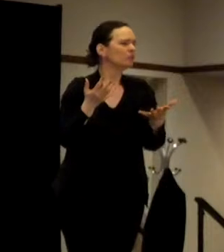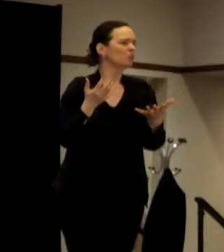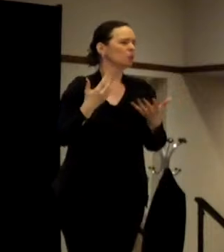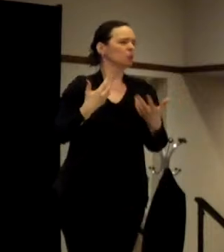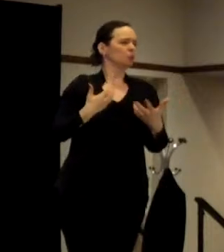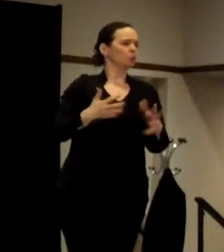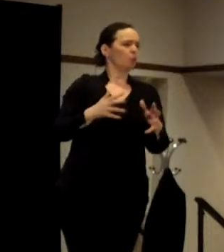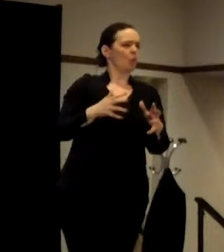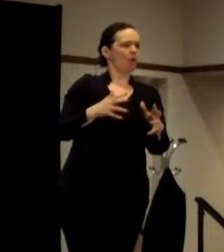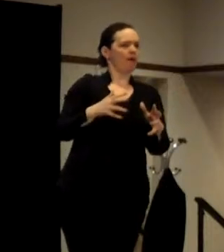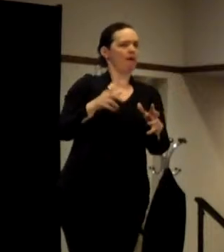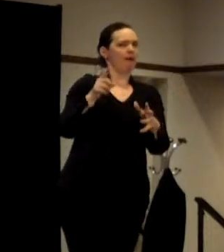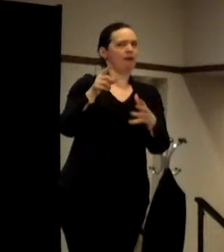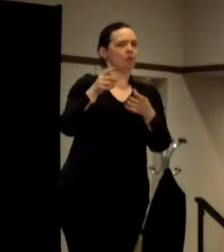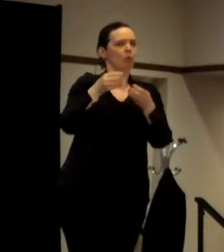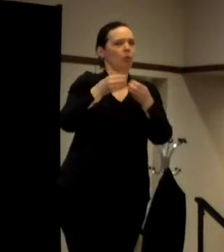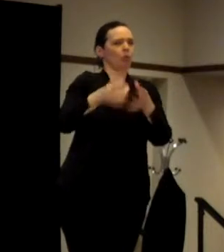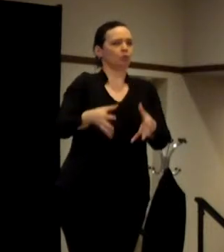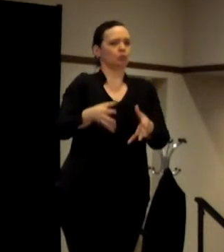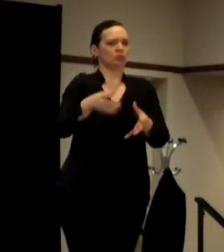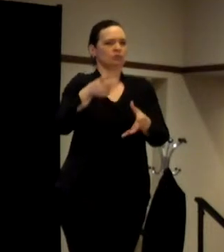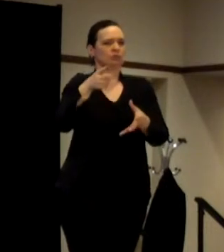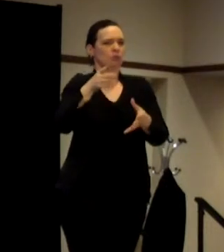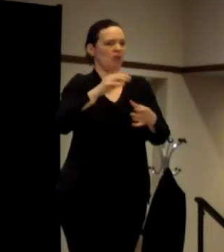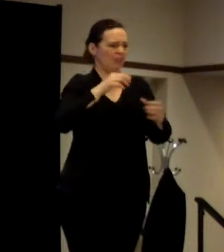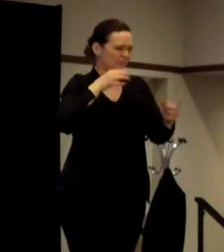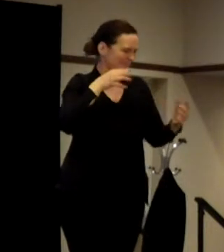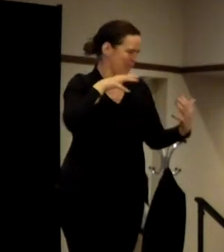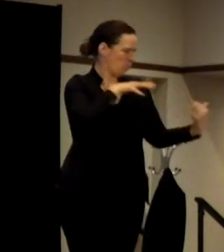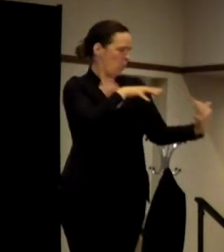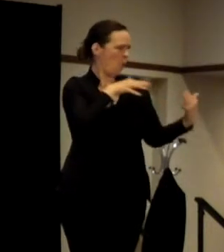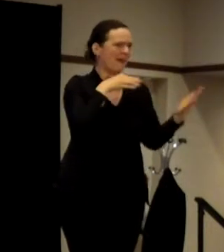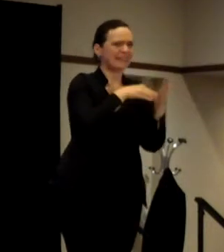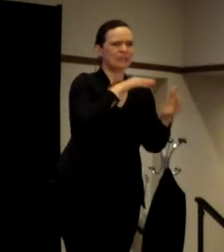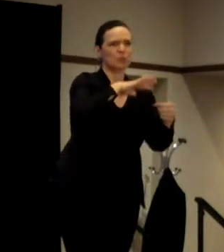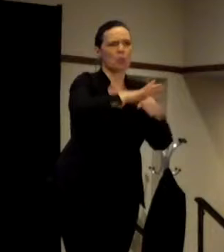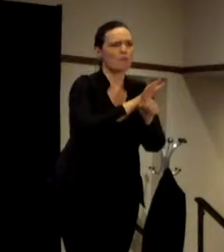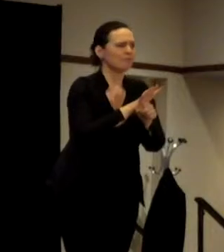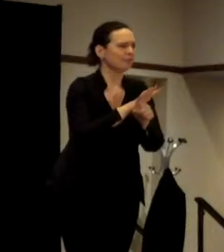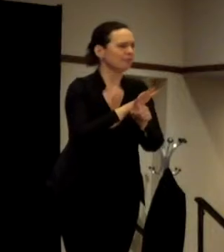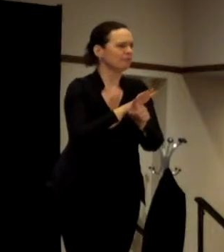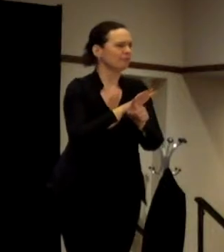are legislators and others who have called for that. I'm not.